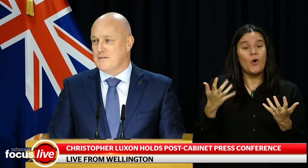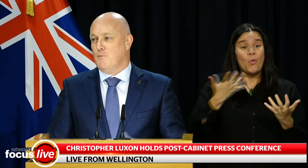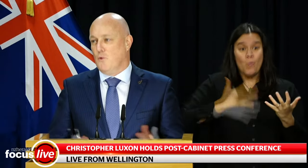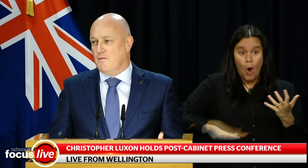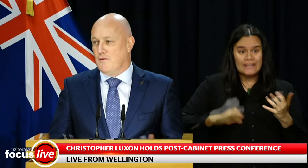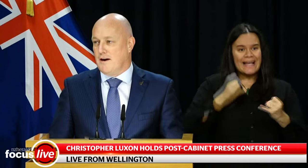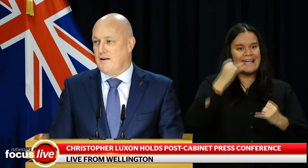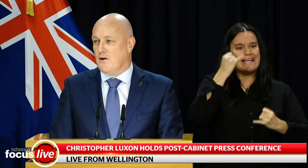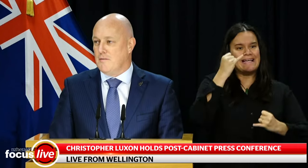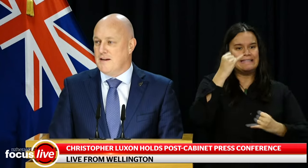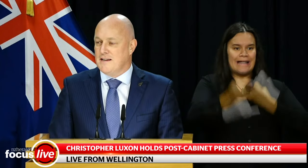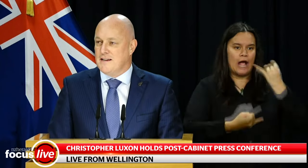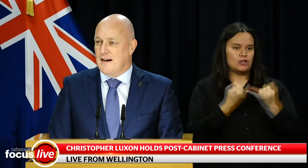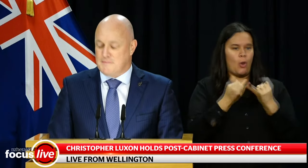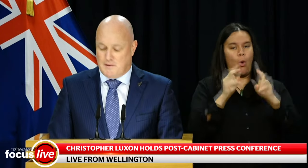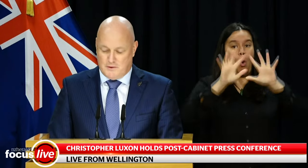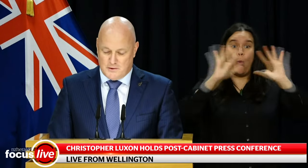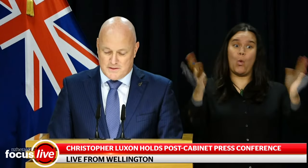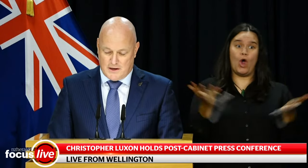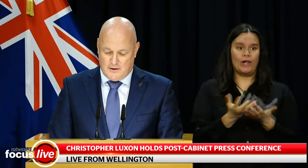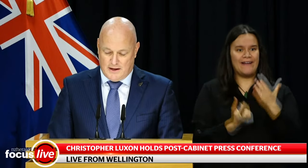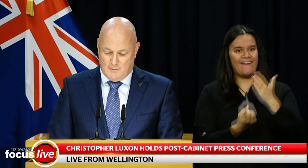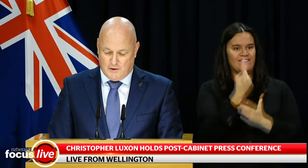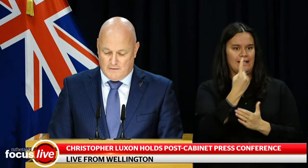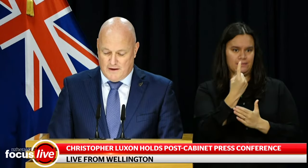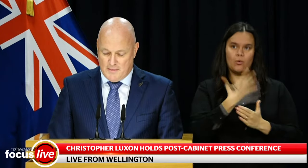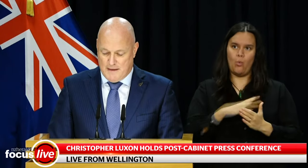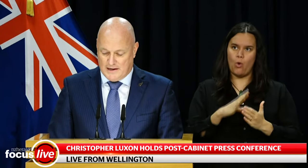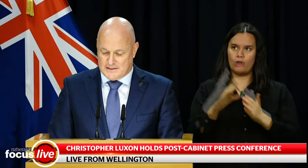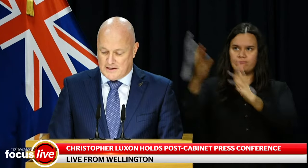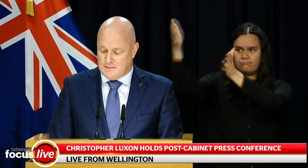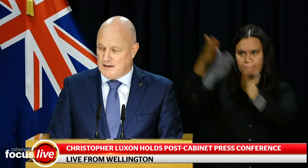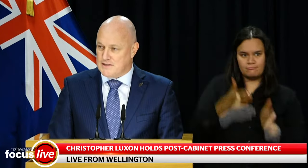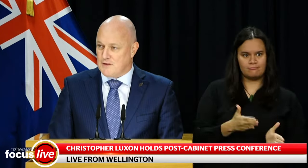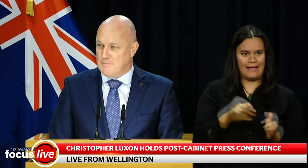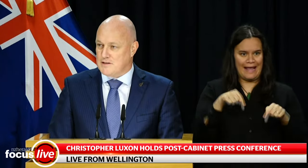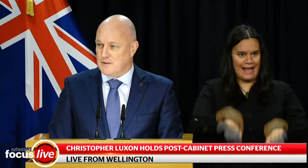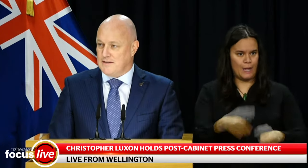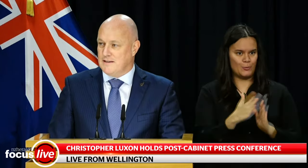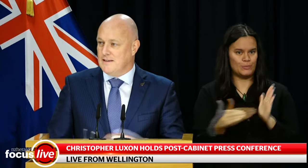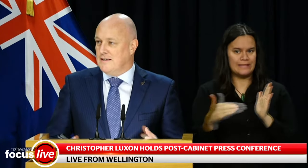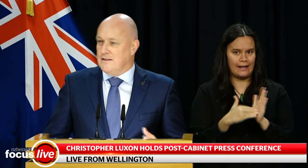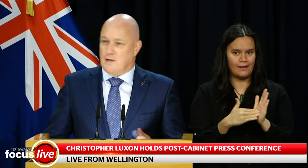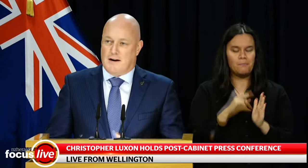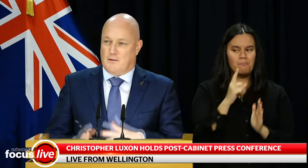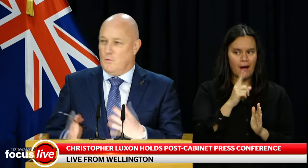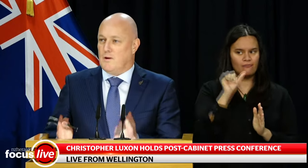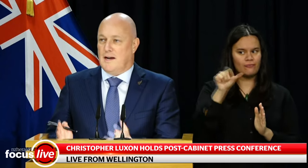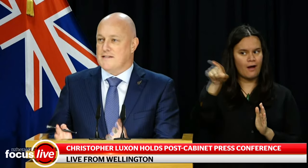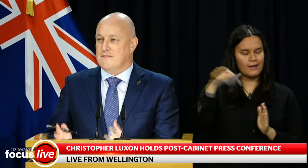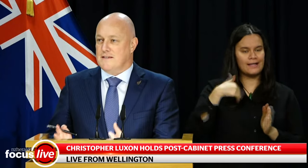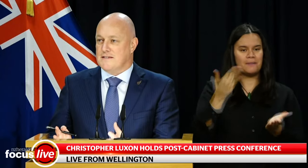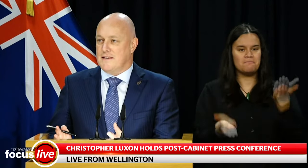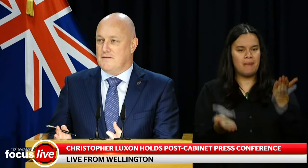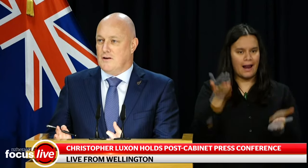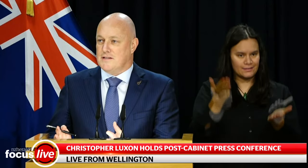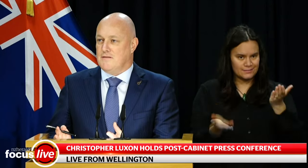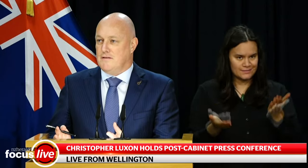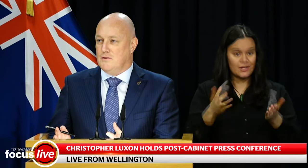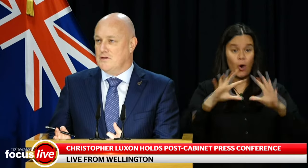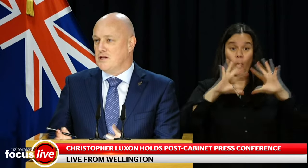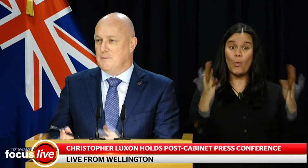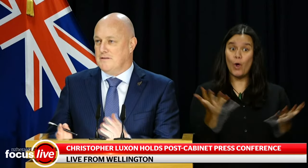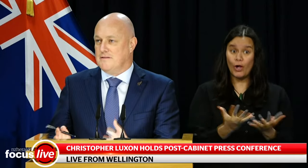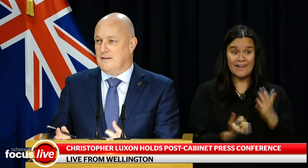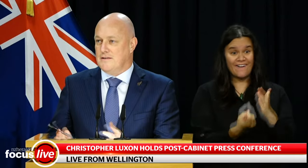New Zealand. It's important for our economy to be able to do so. We've got to find the balance, get the balance right between, you know, running world-class events that have got